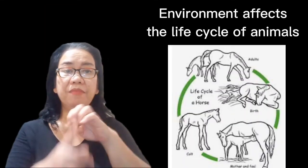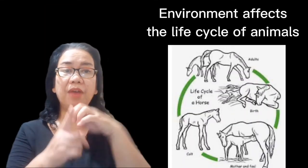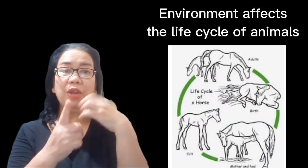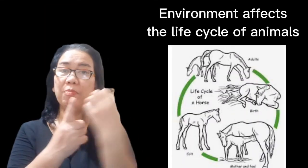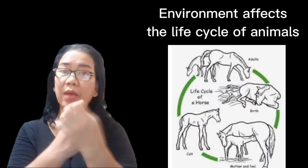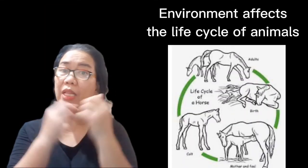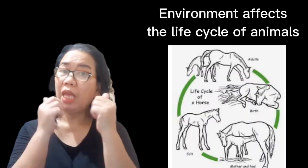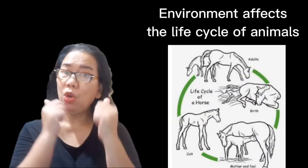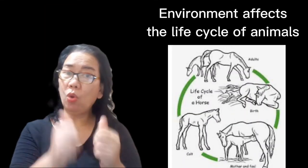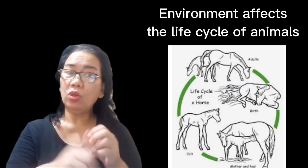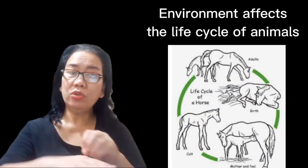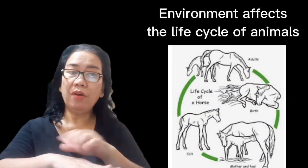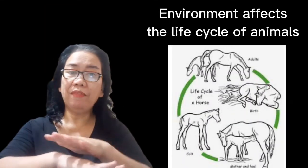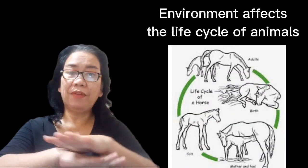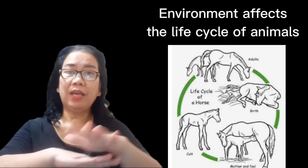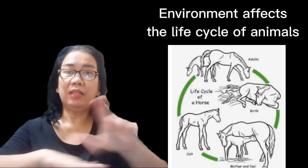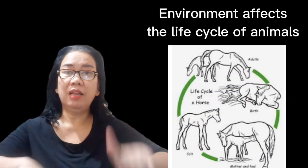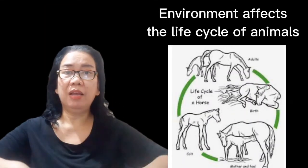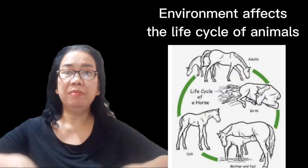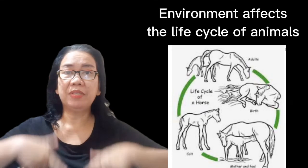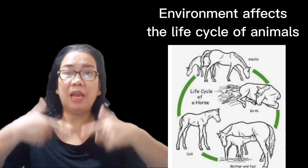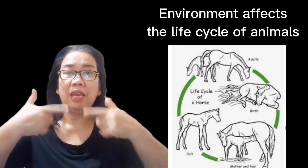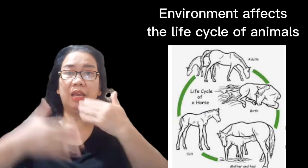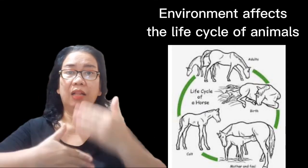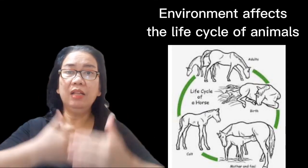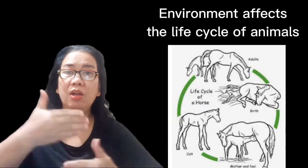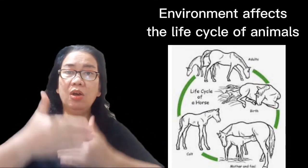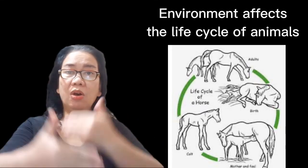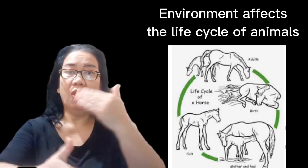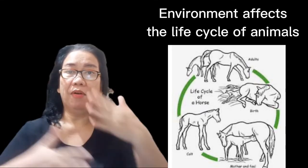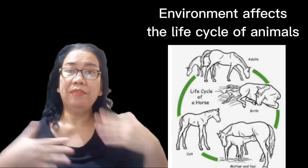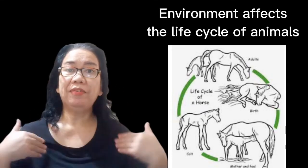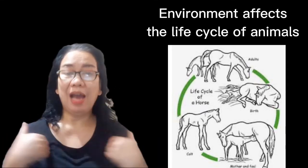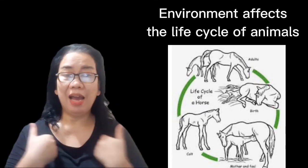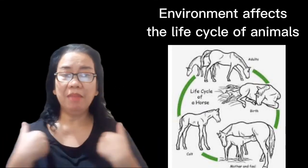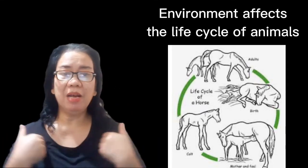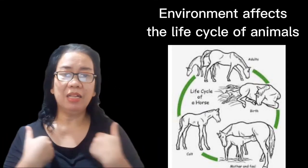The environment can also affect the life cycle